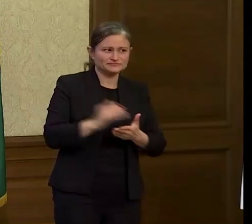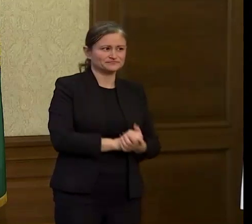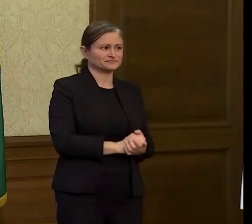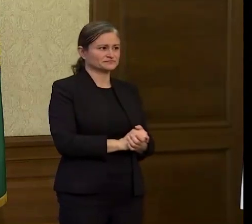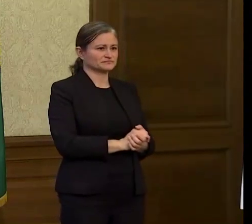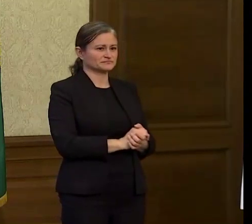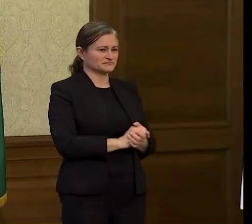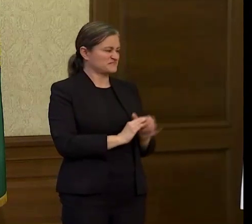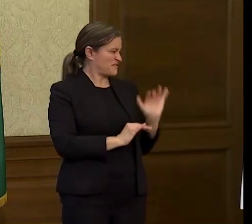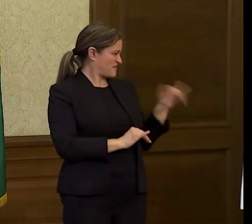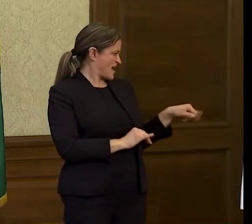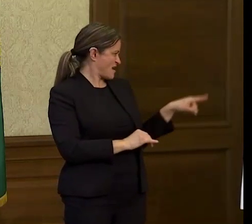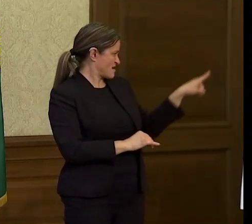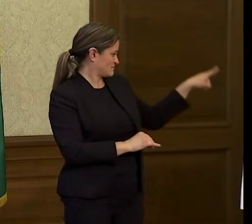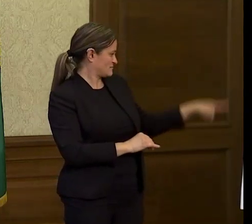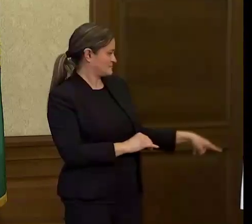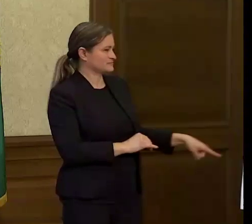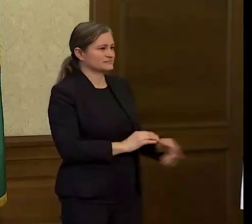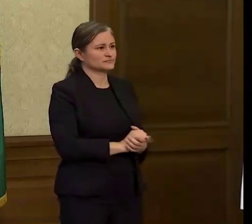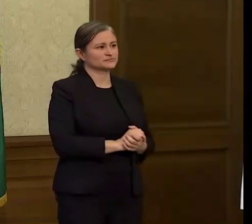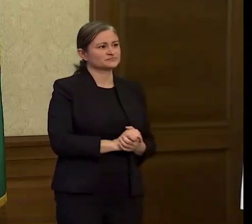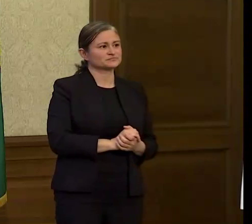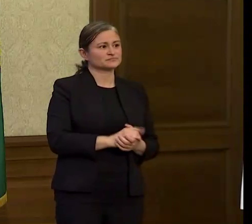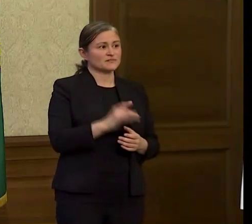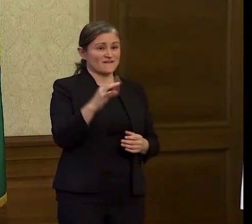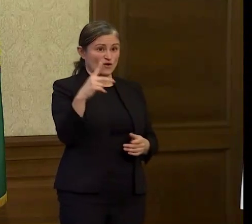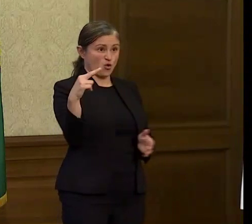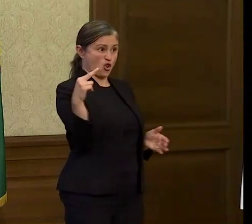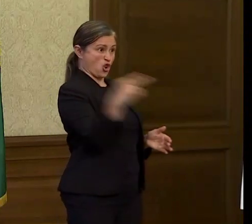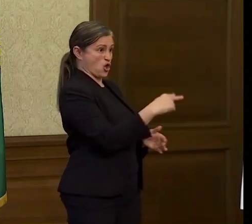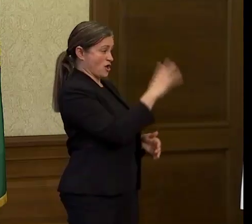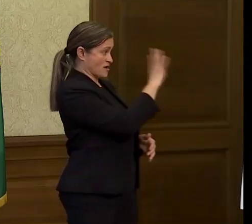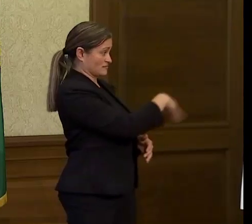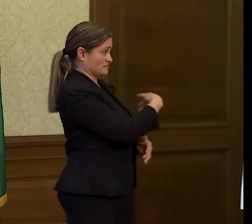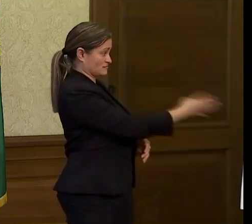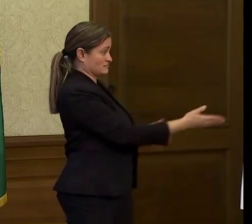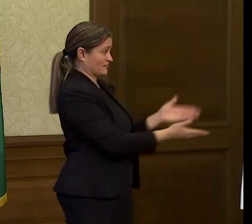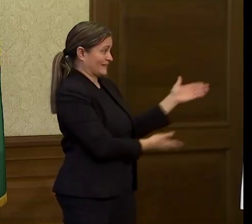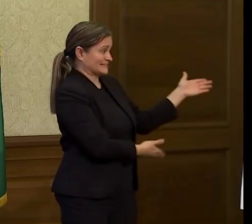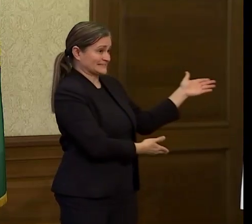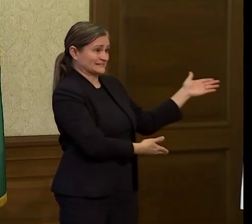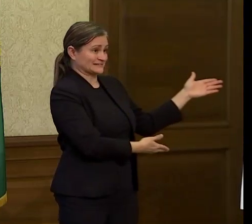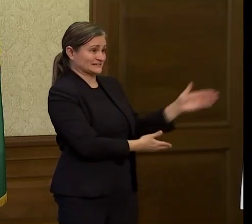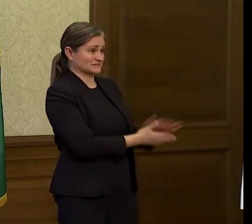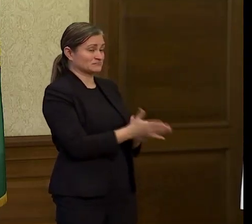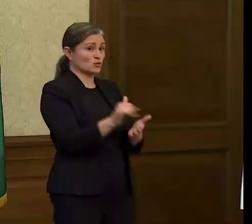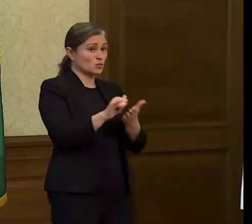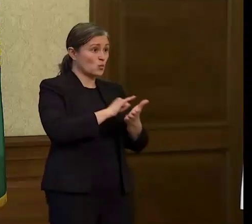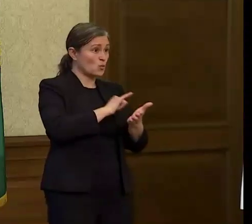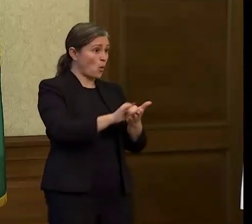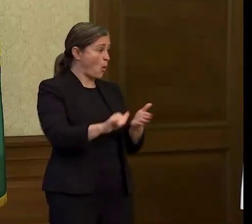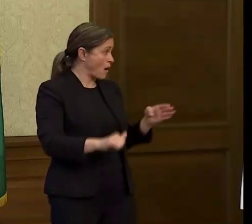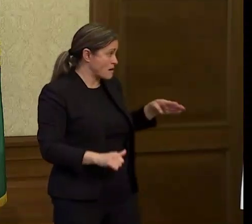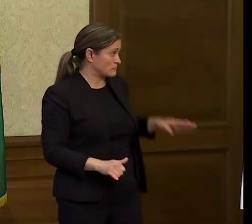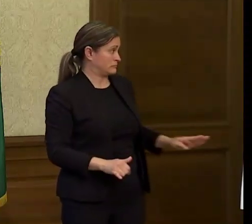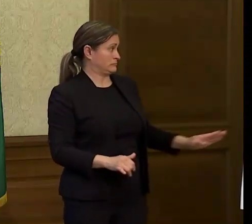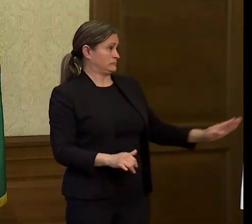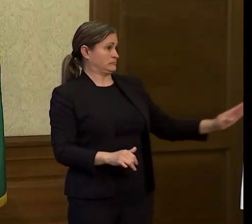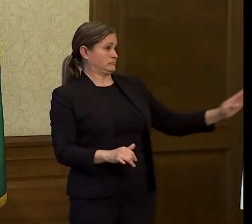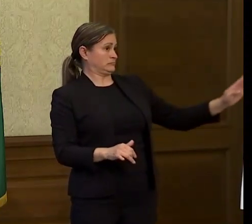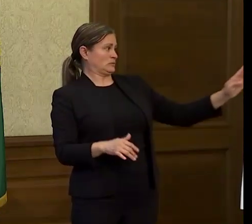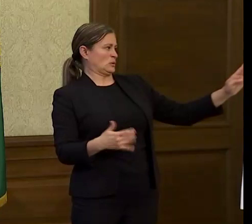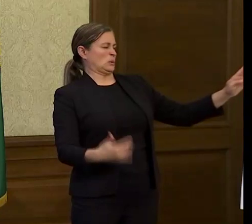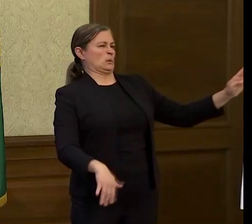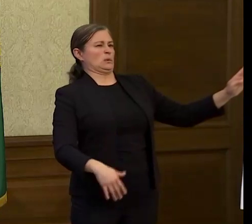up? If you look at the chart, if you look at New York, and again, our hearts are